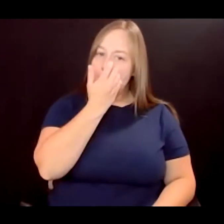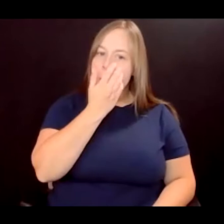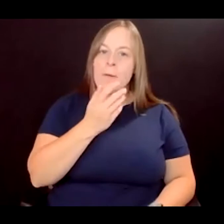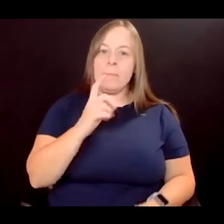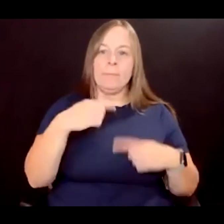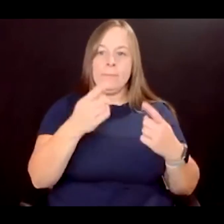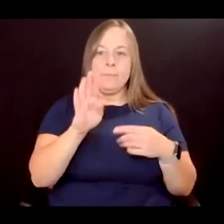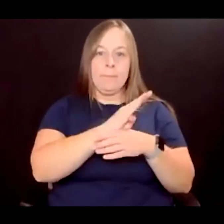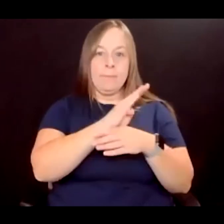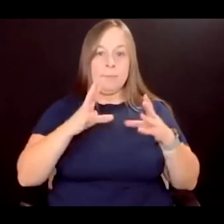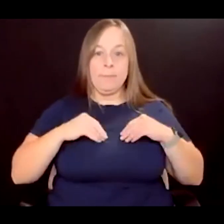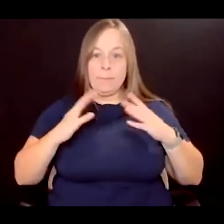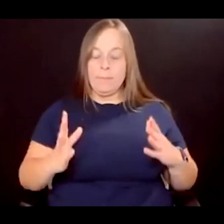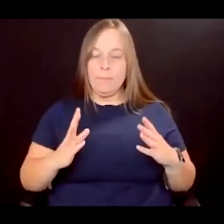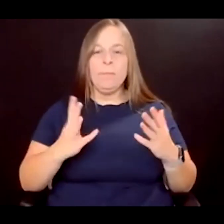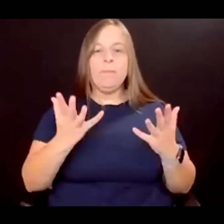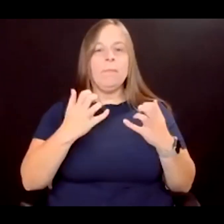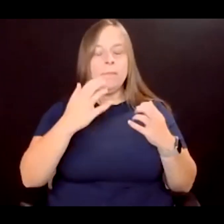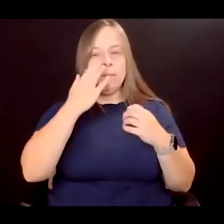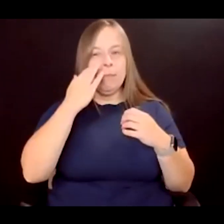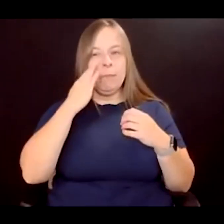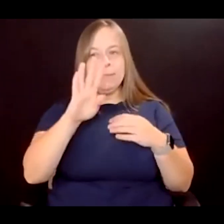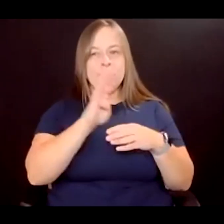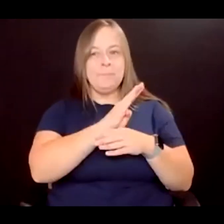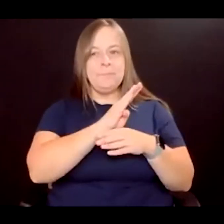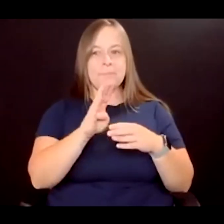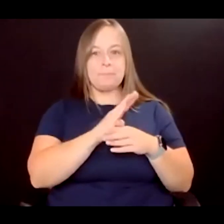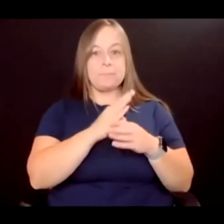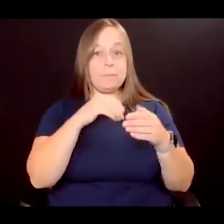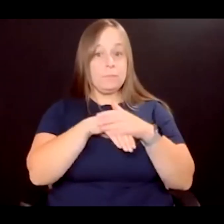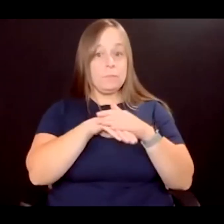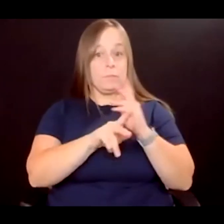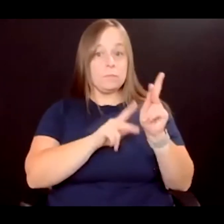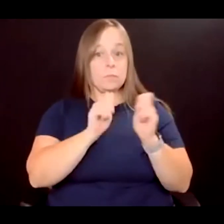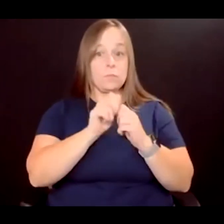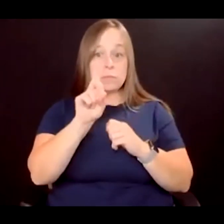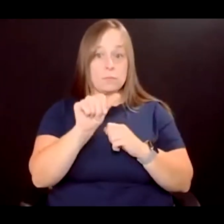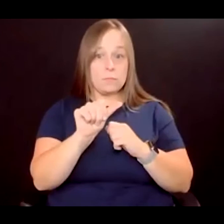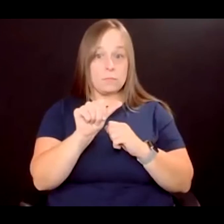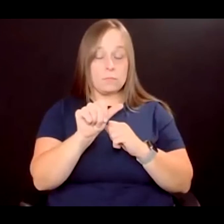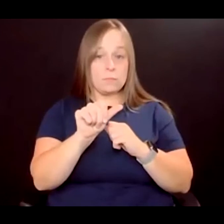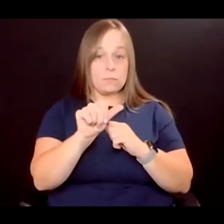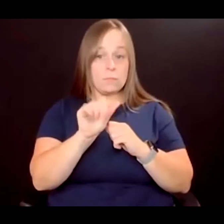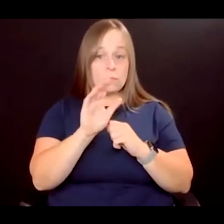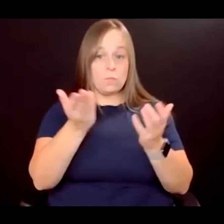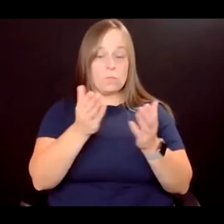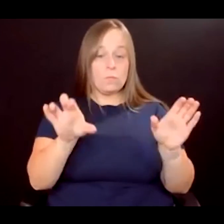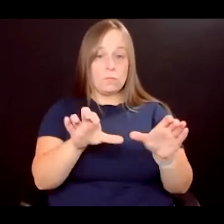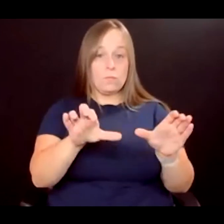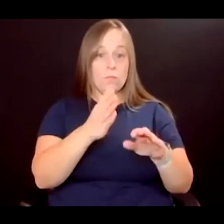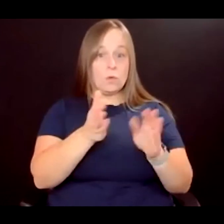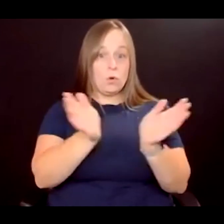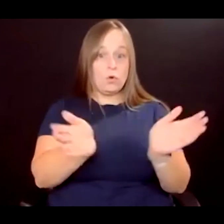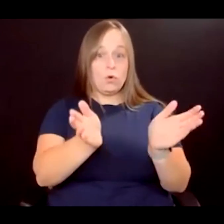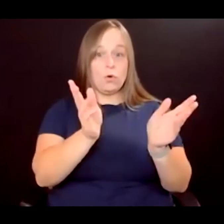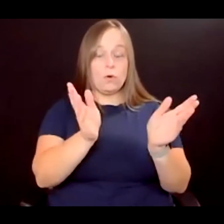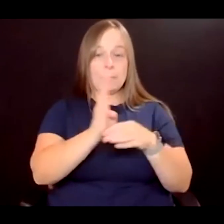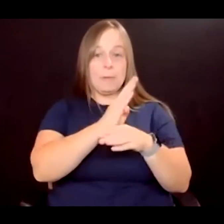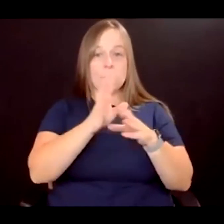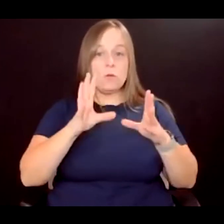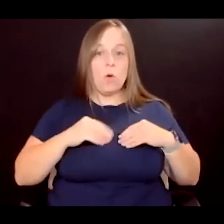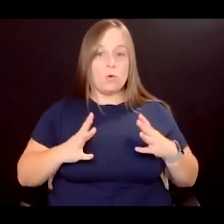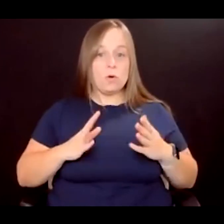years. I've extended the olive branch. I've never slung mud. I've never called anyone a name. It's not the way I raised, nor would I. But they